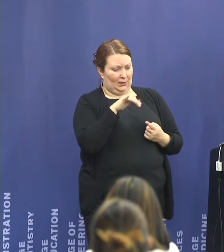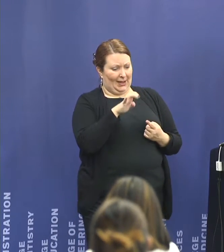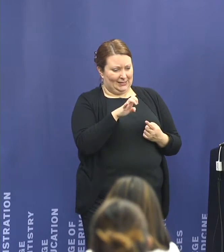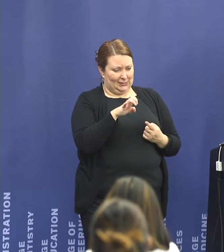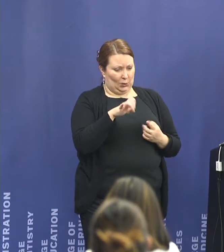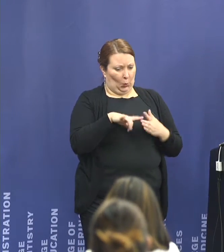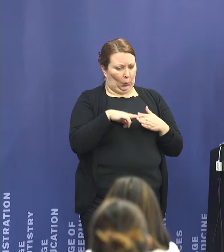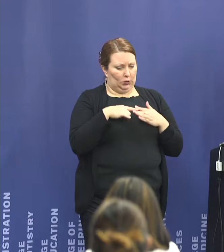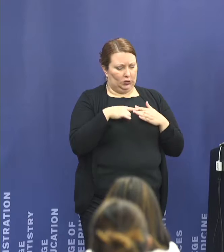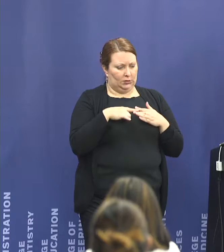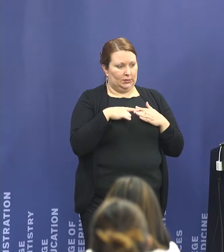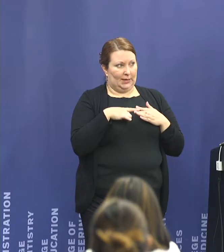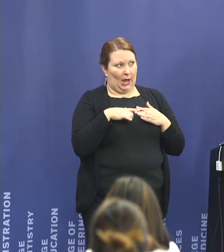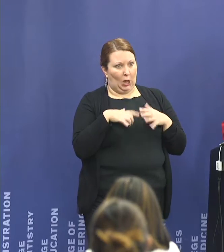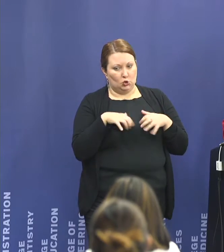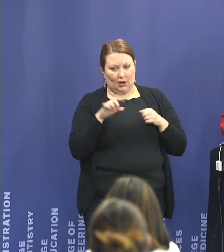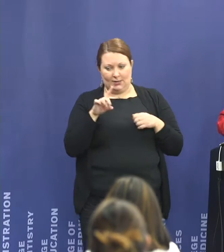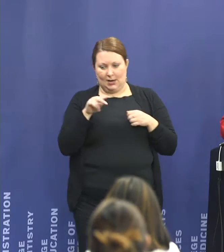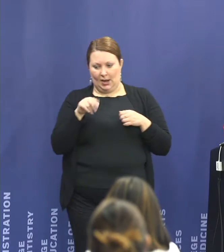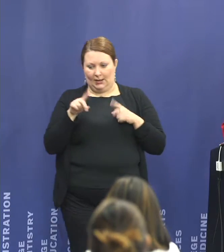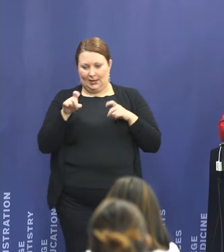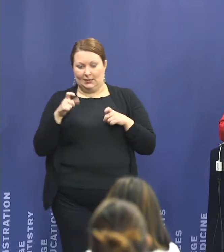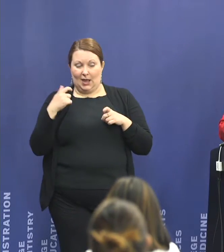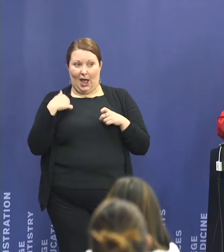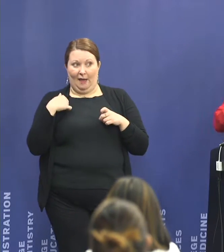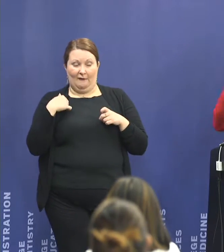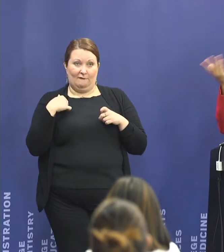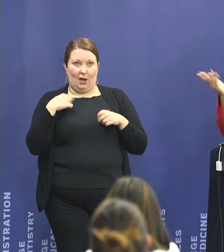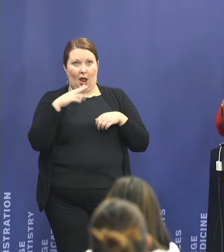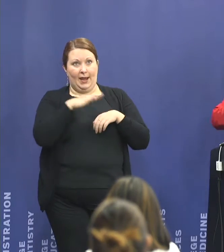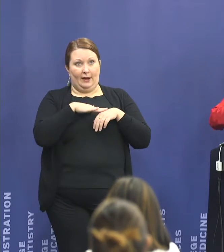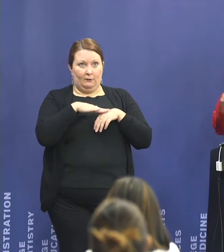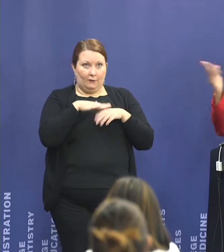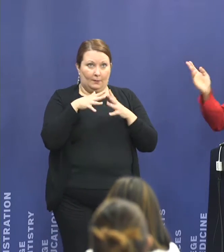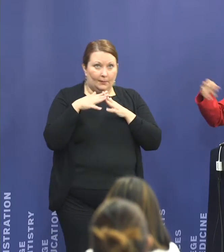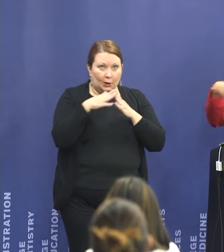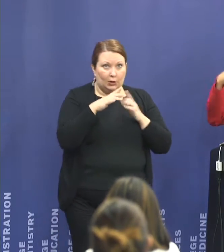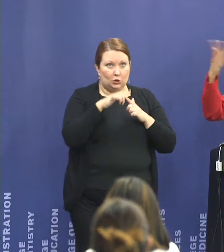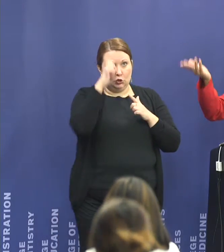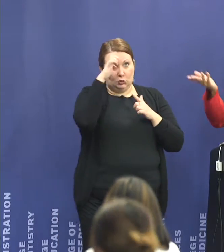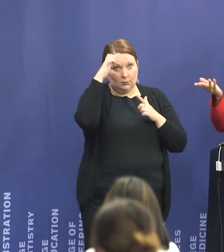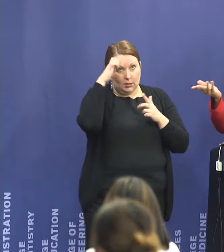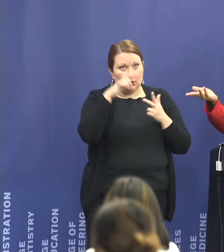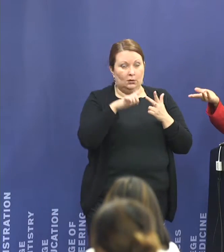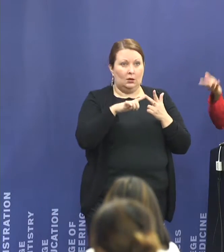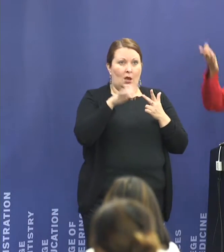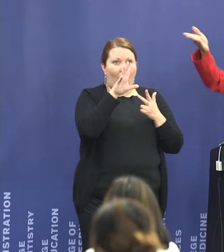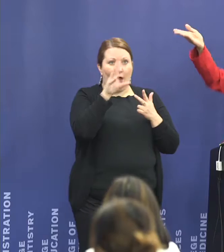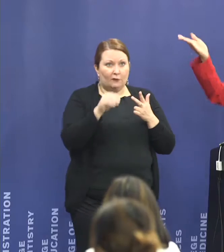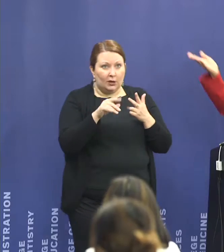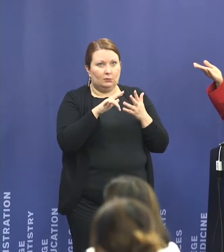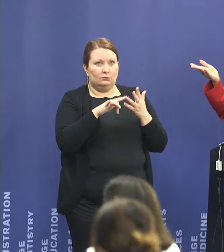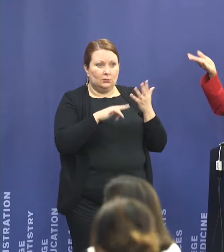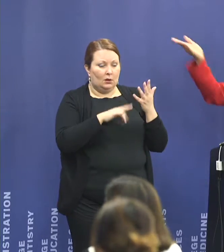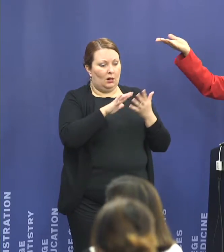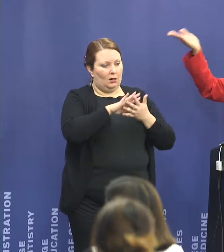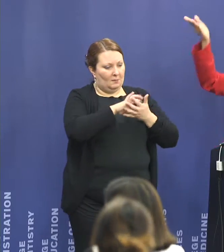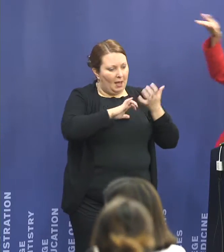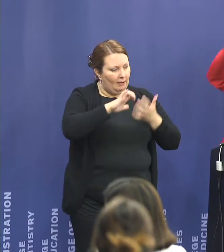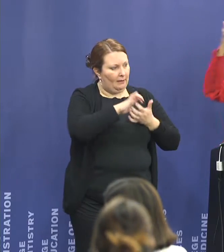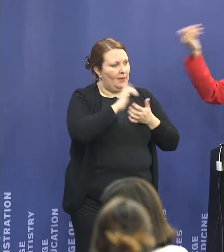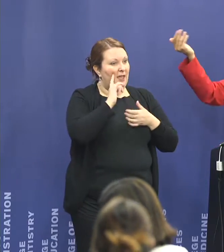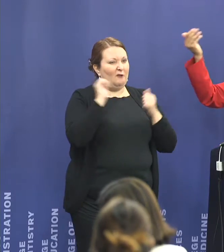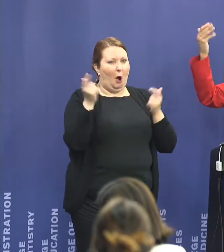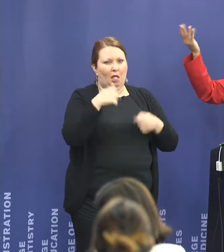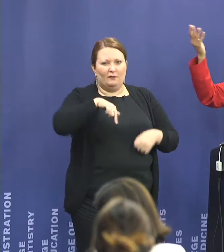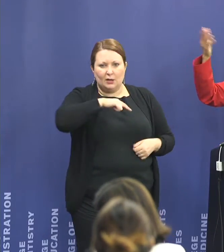or origin, I took a DNA test and it says that I have ancestry that's Native American and European, and I also have African ancestry, they probably all, if